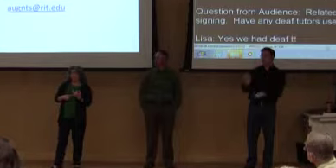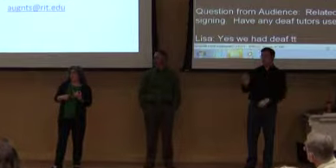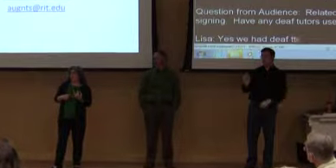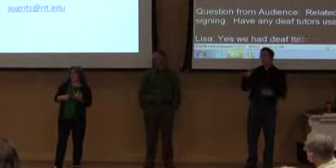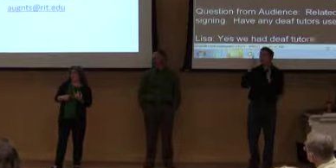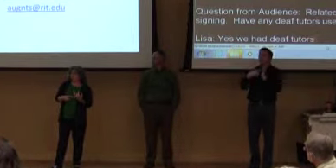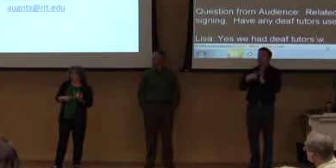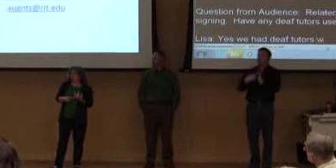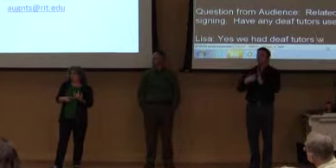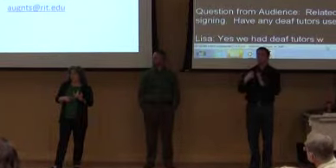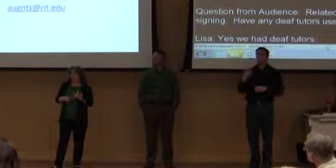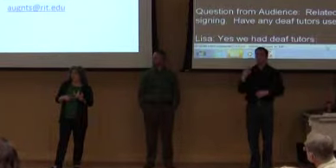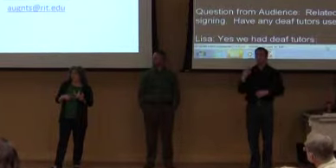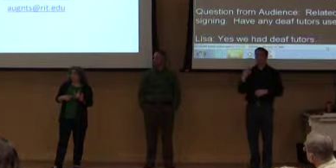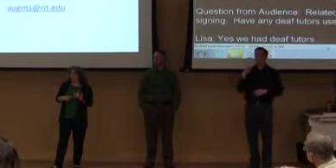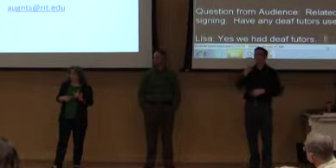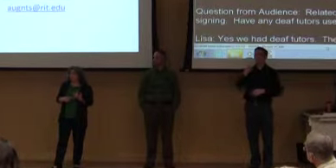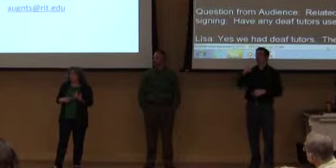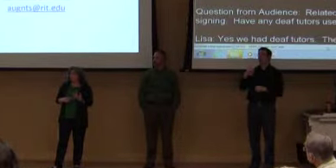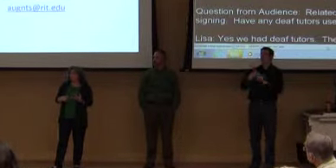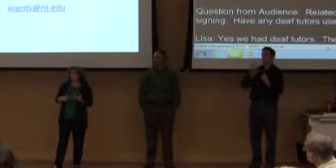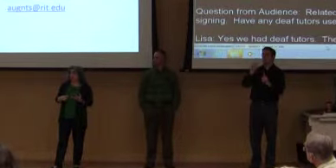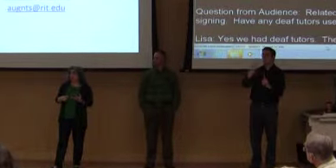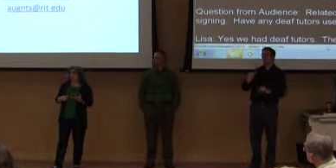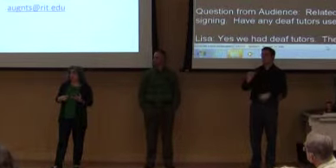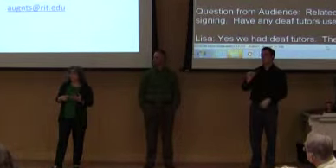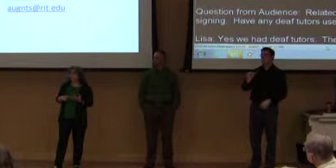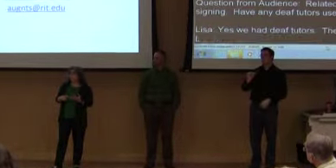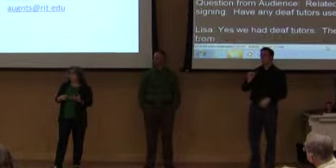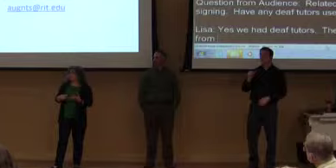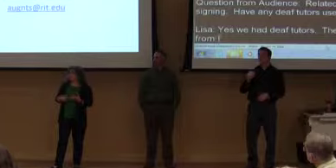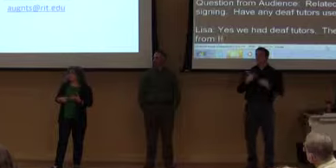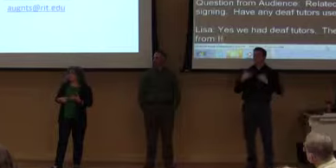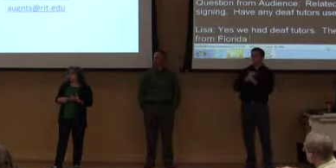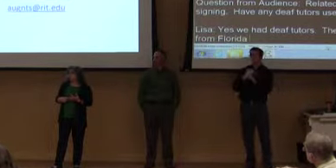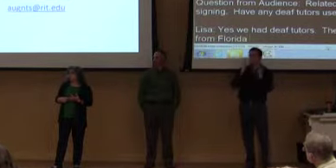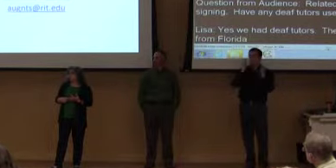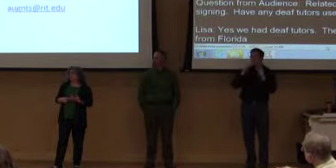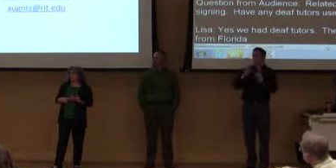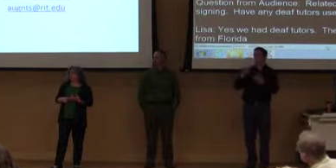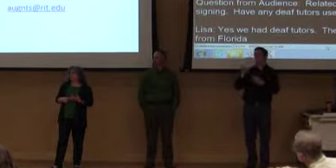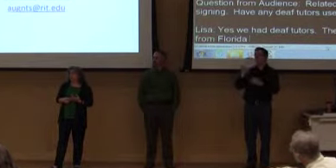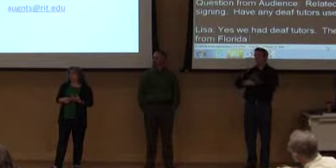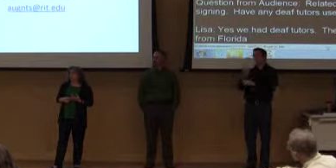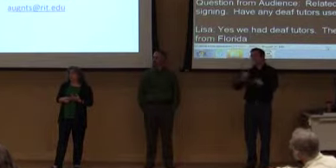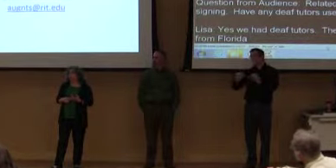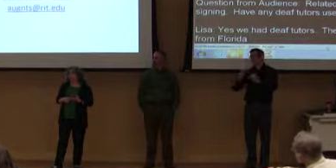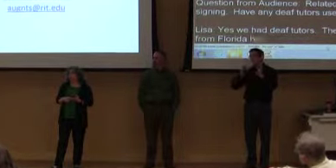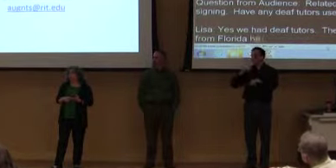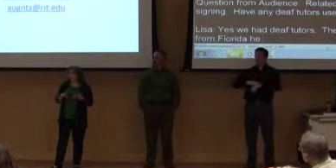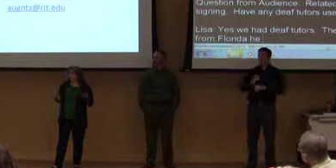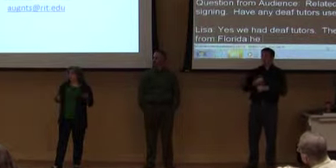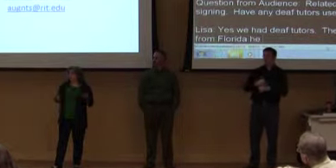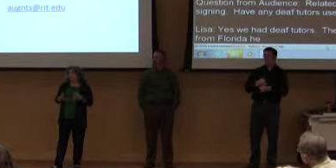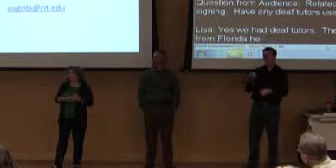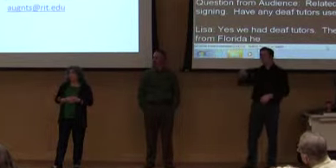For example, the adjunct from Florida, we've had math tutors, computer science tutors here on campus. So yes,